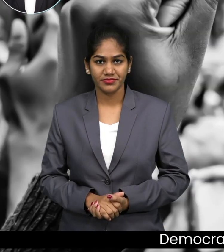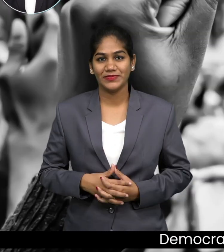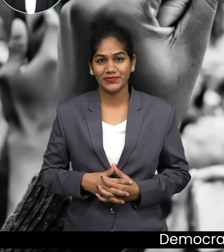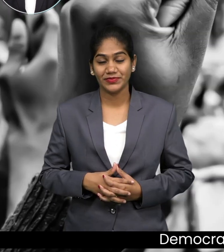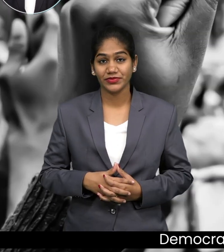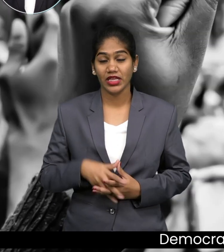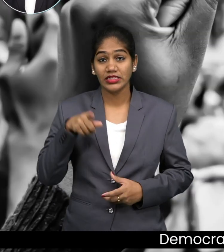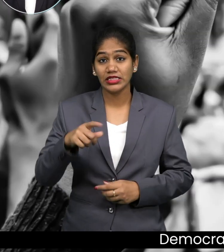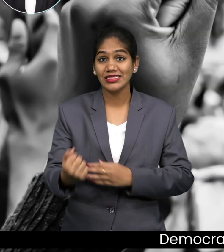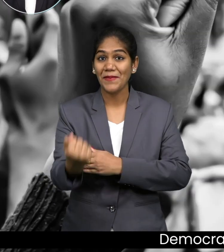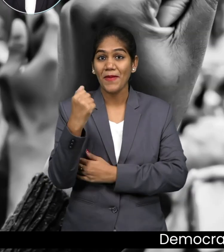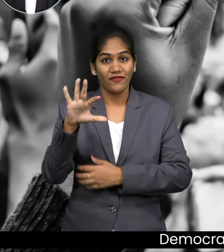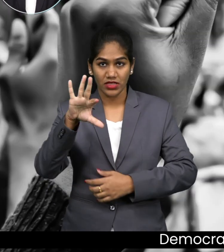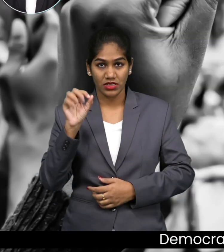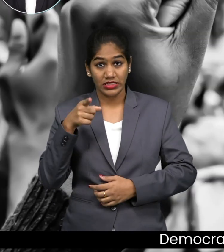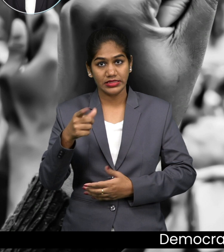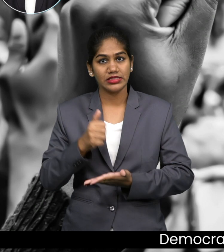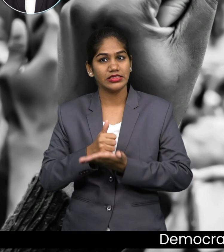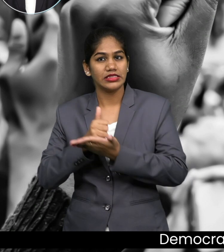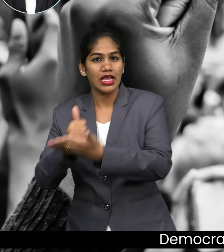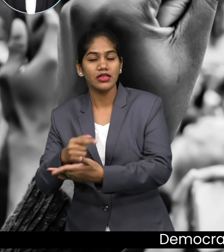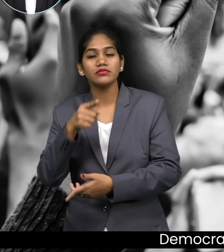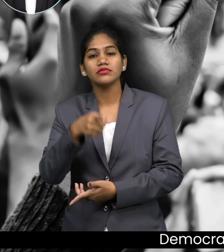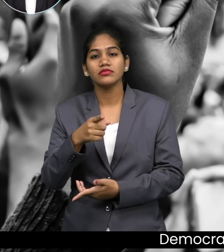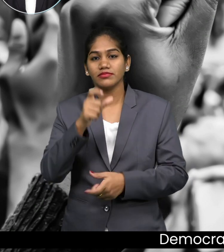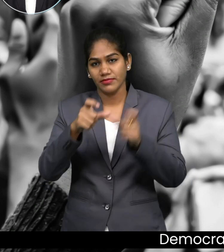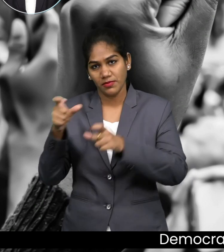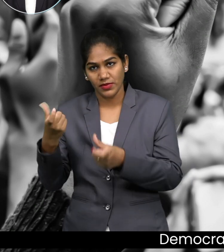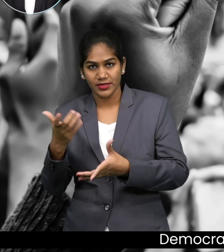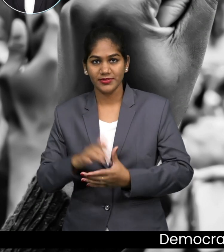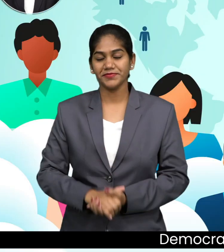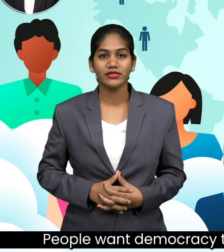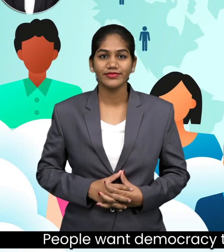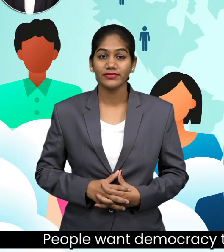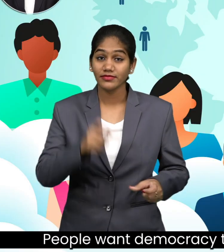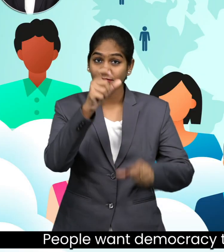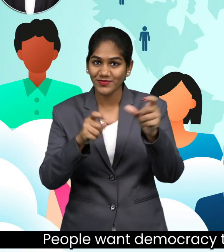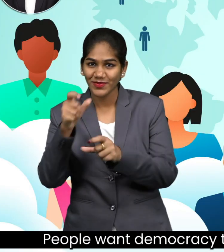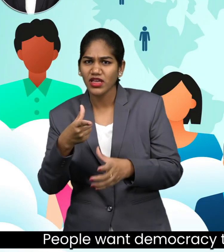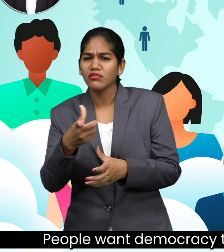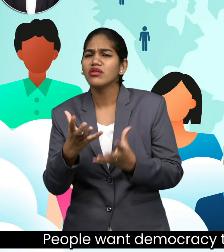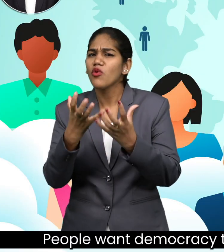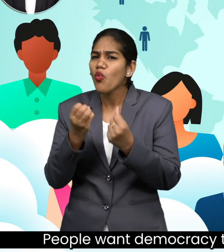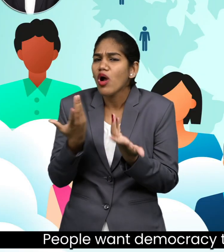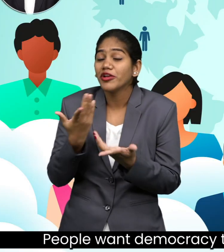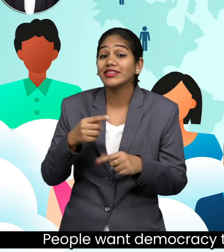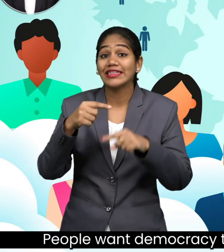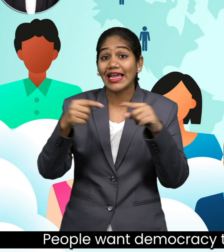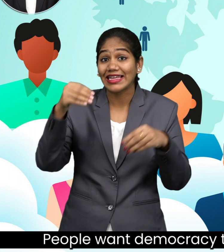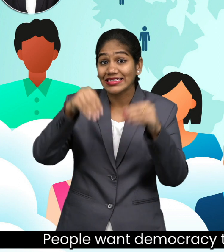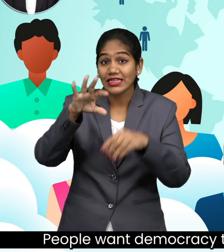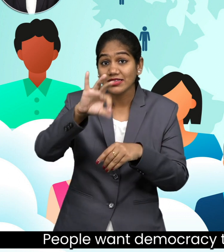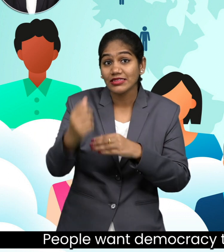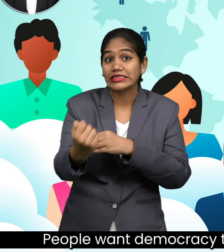Democracy helps these people. People want democracy to improve